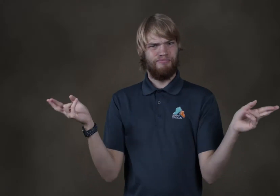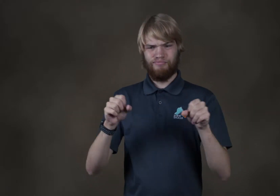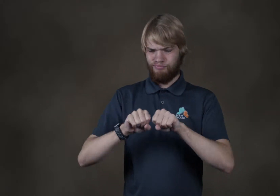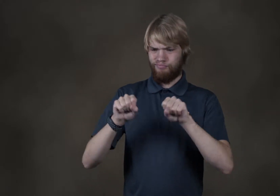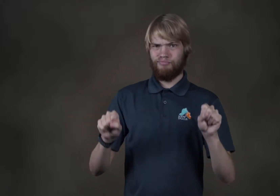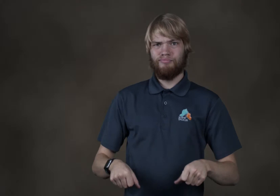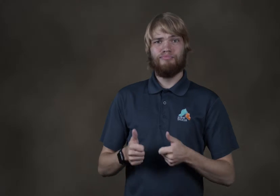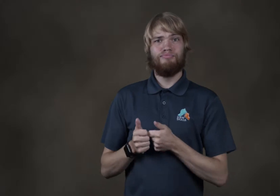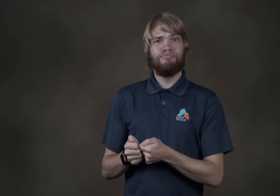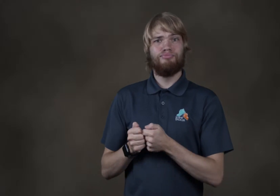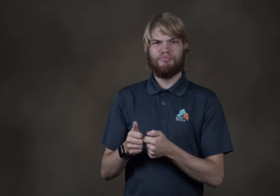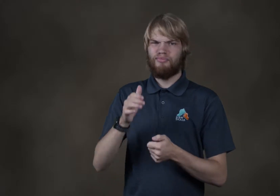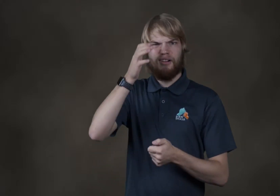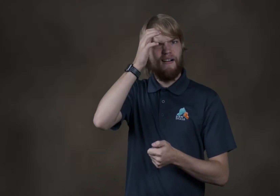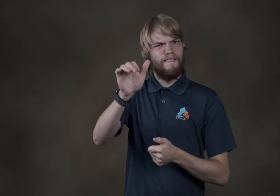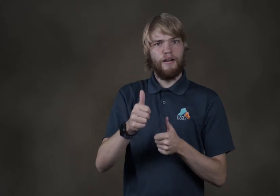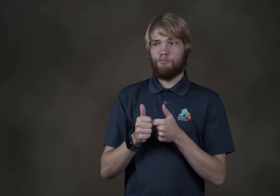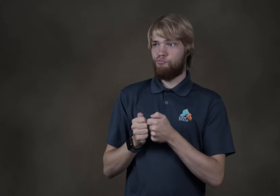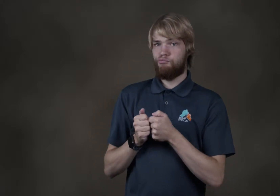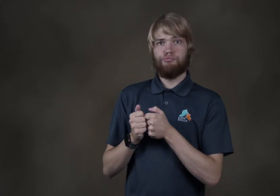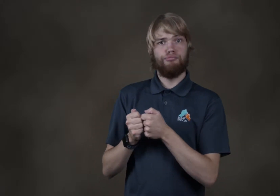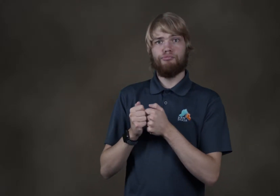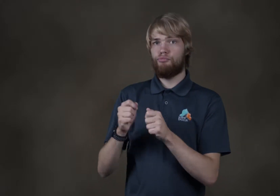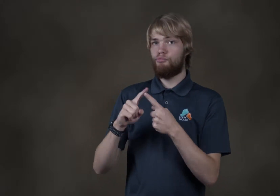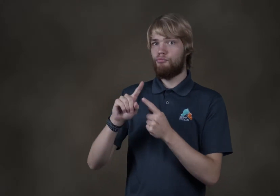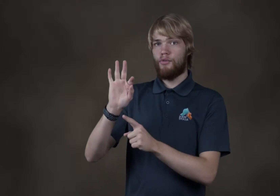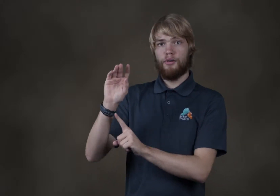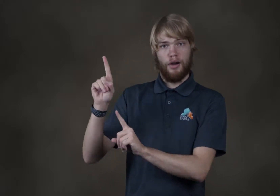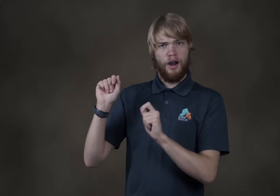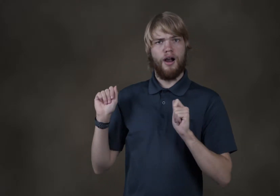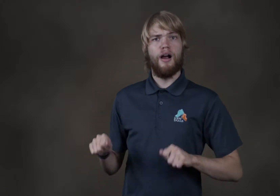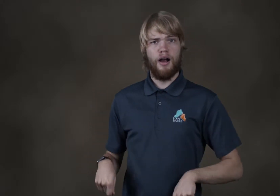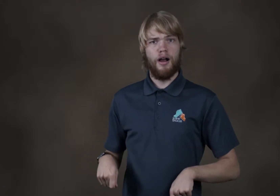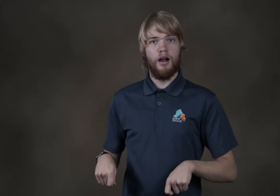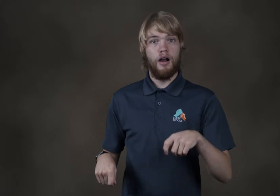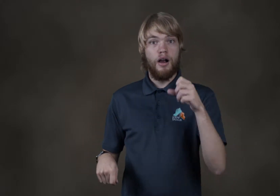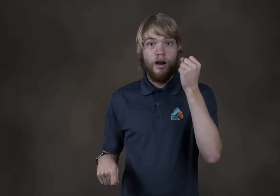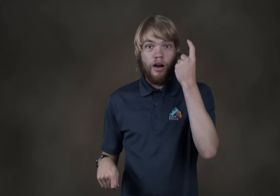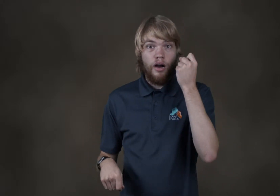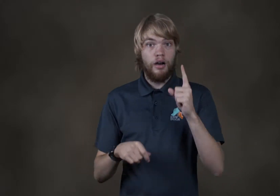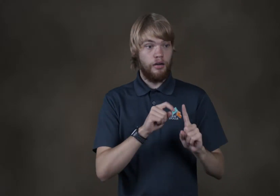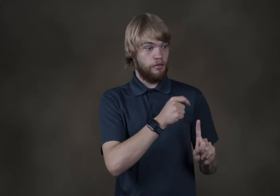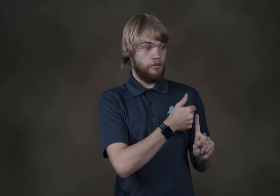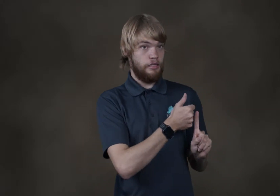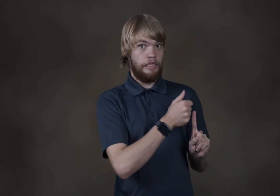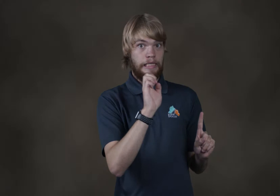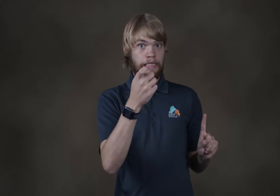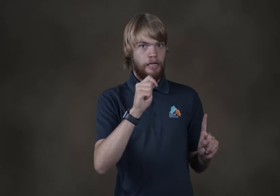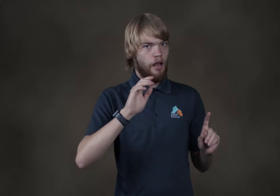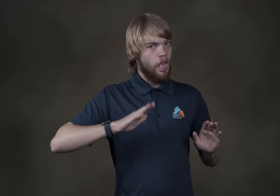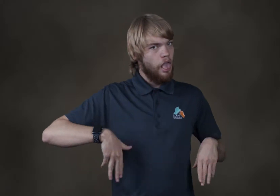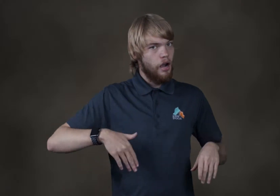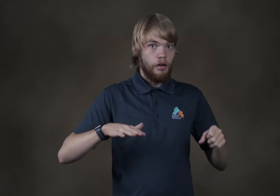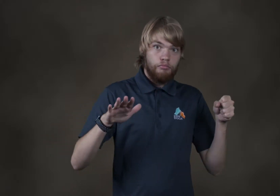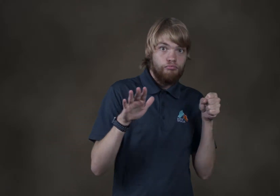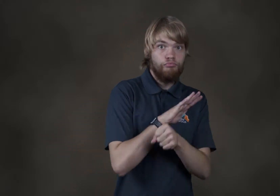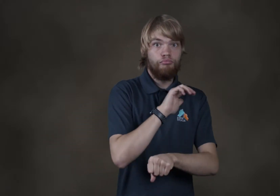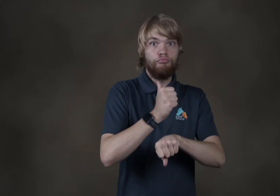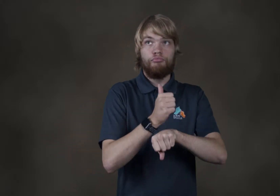911 system. Through Soft TTY, you can communicate back and forth with 911 just like the old-fashioned